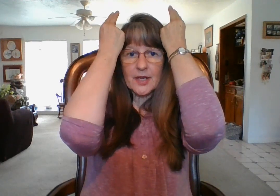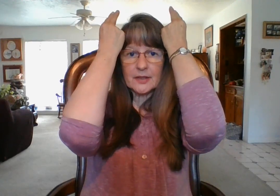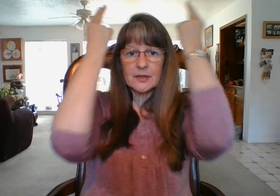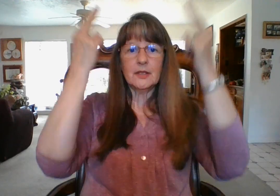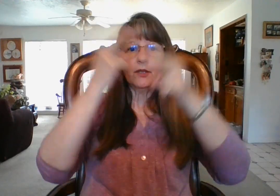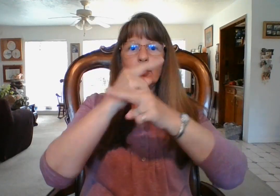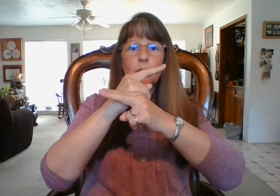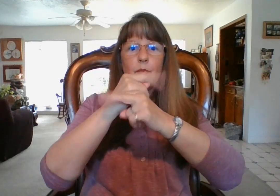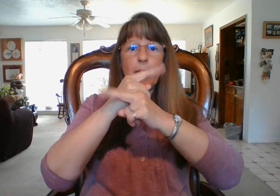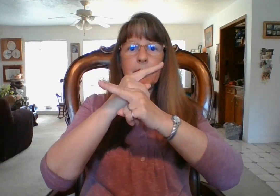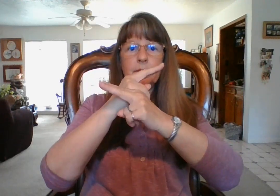fun. Rabbit.